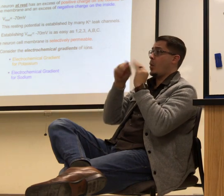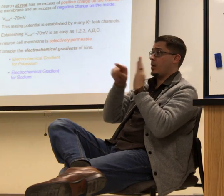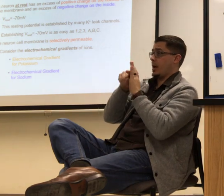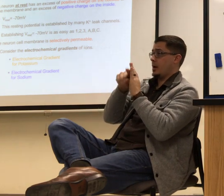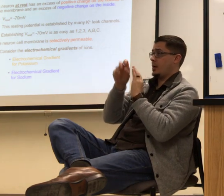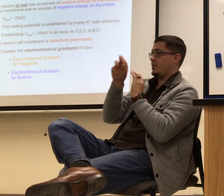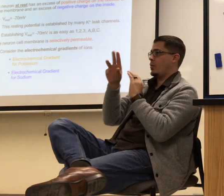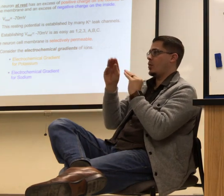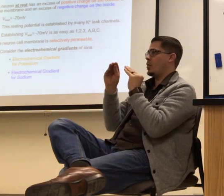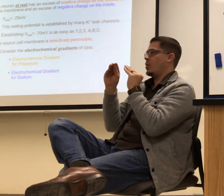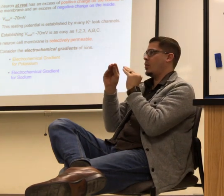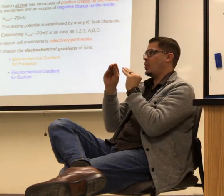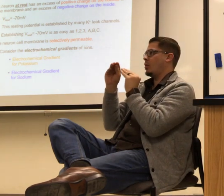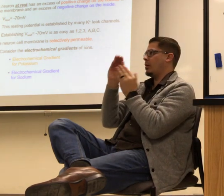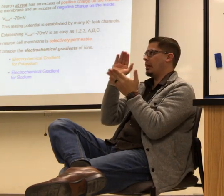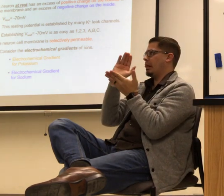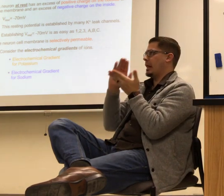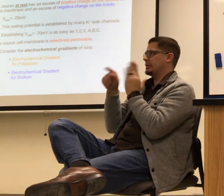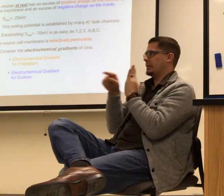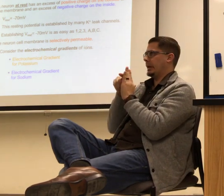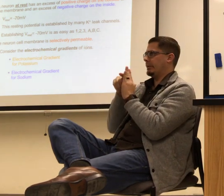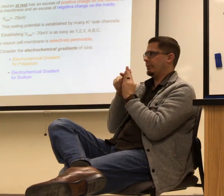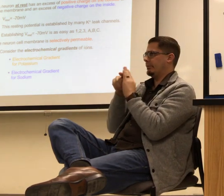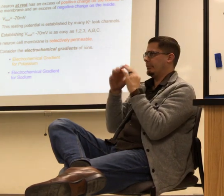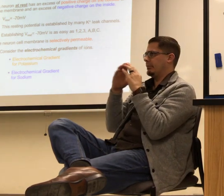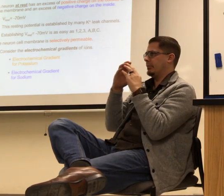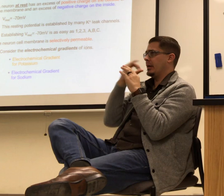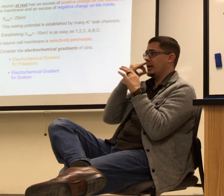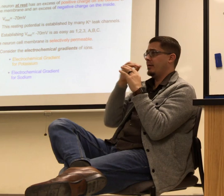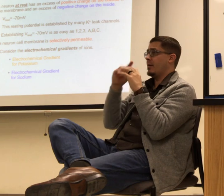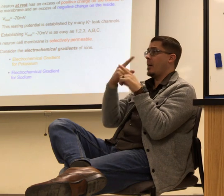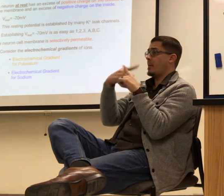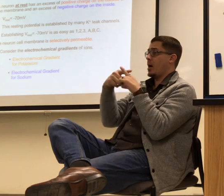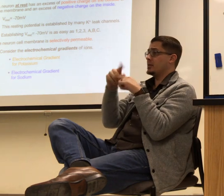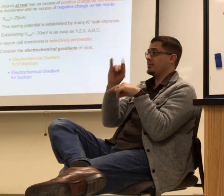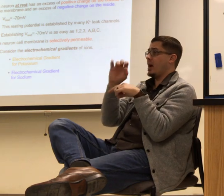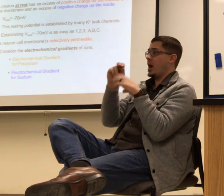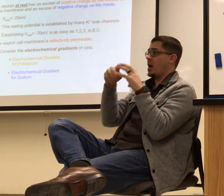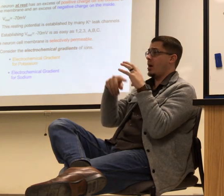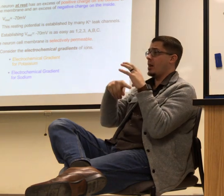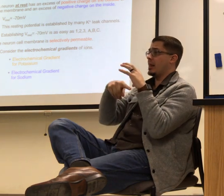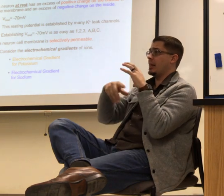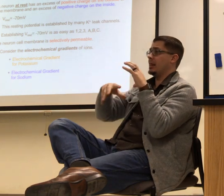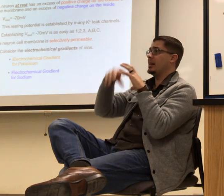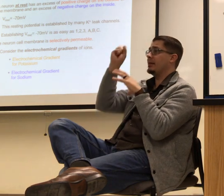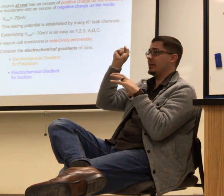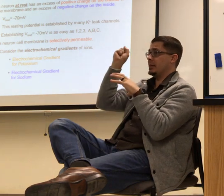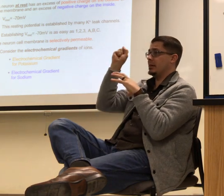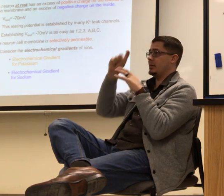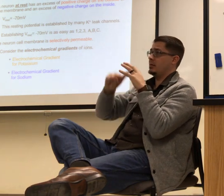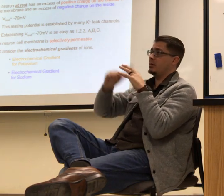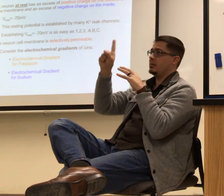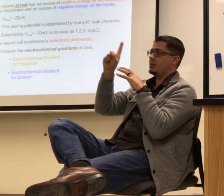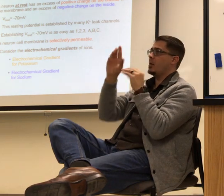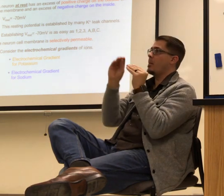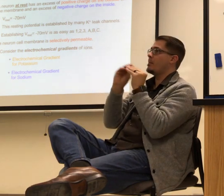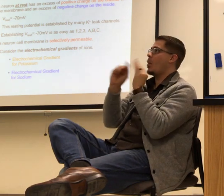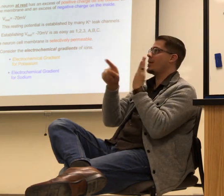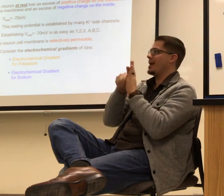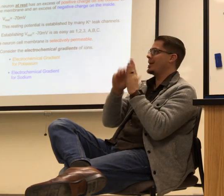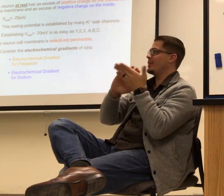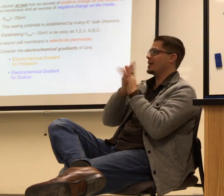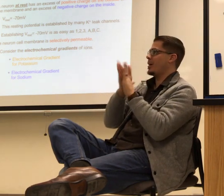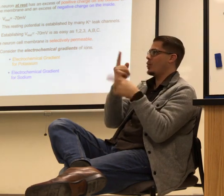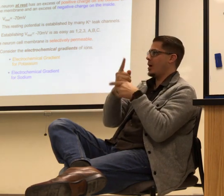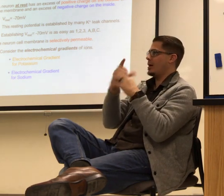negative or less negative if a positive ion is leaving? It makes it more negative.